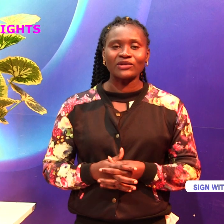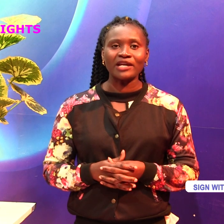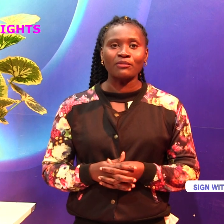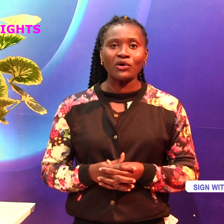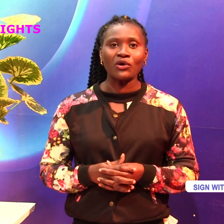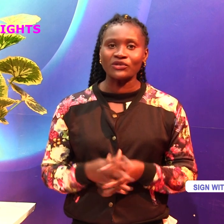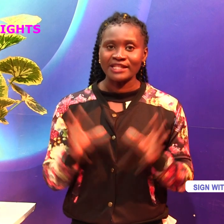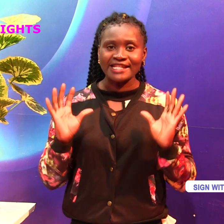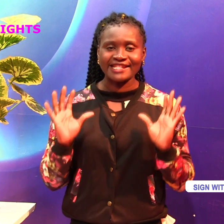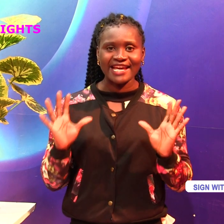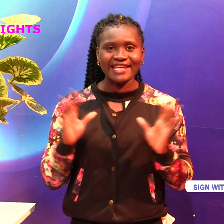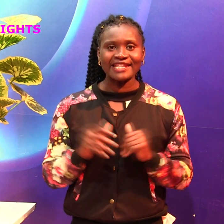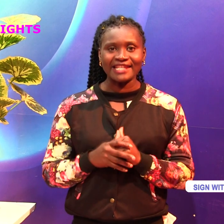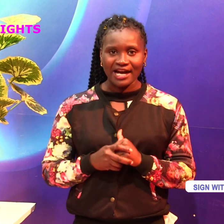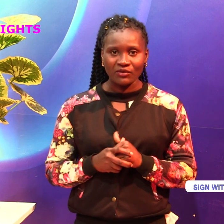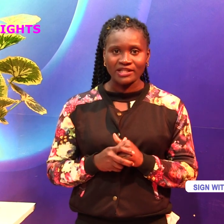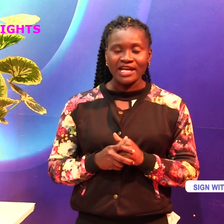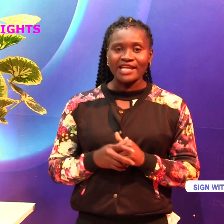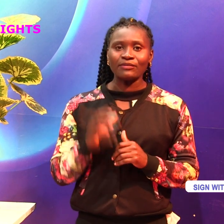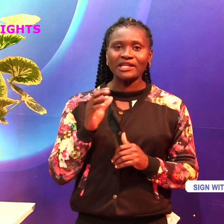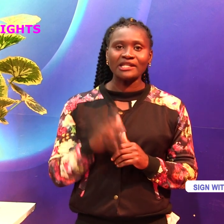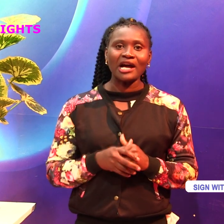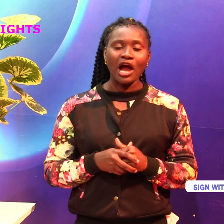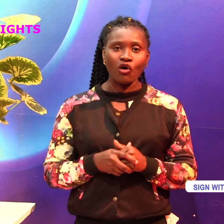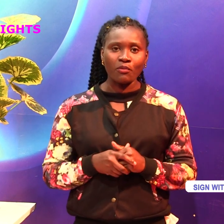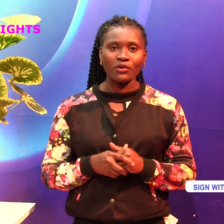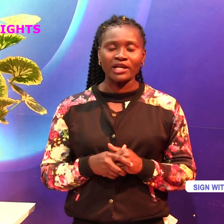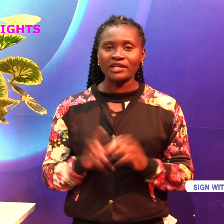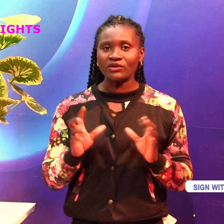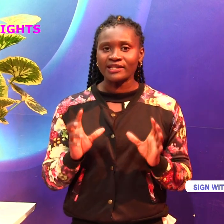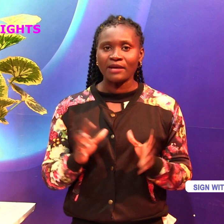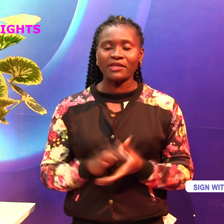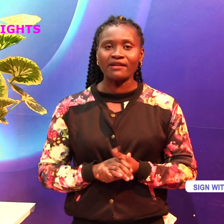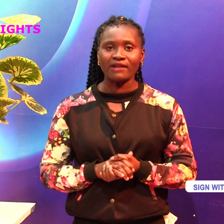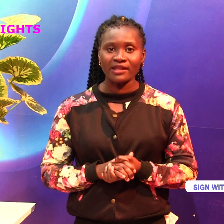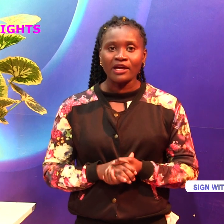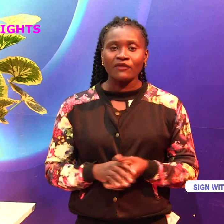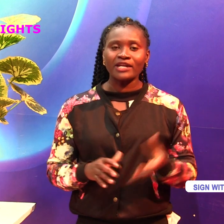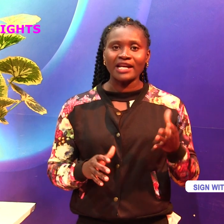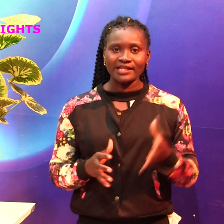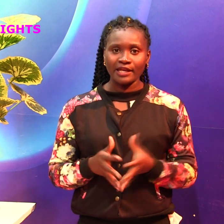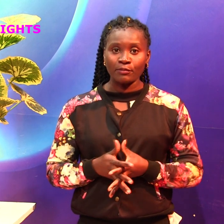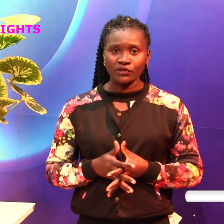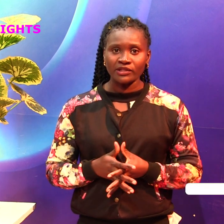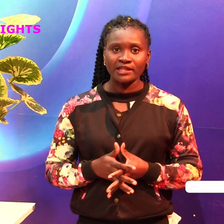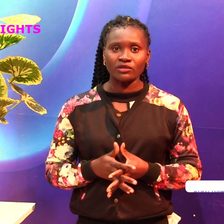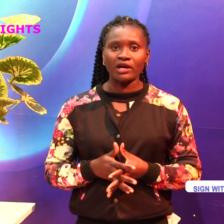learn more on sign language. And my dear, I hope you are really doing something great. For the last episodes that we have